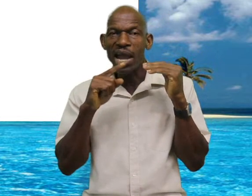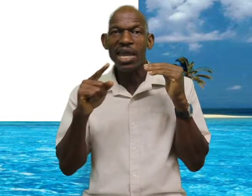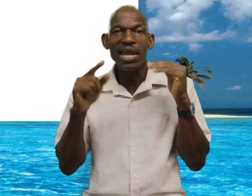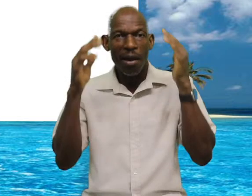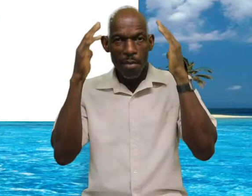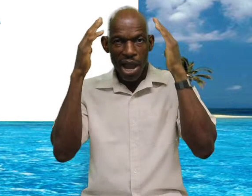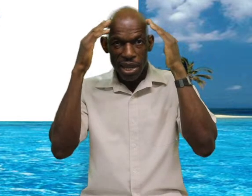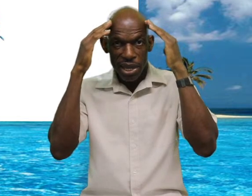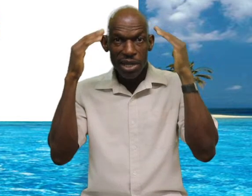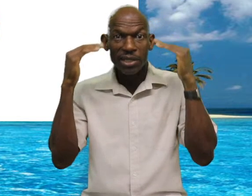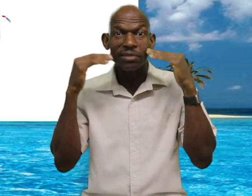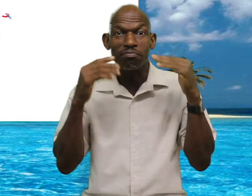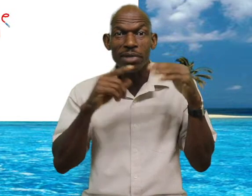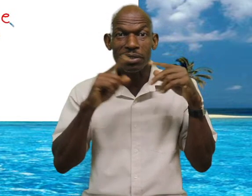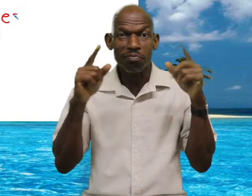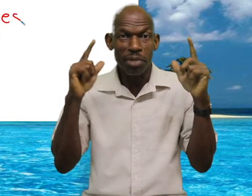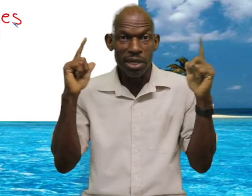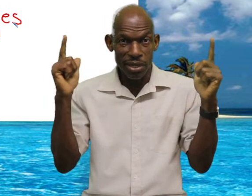eyes,